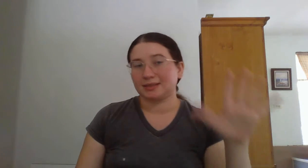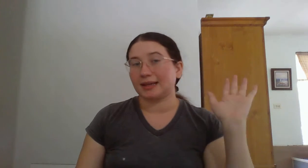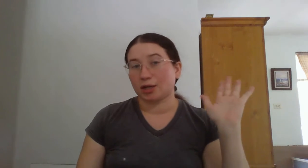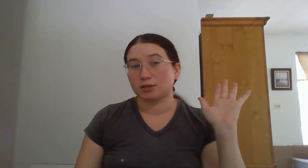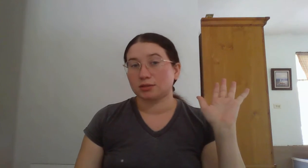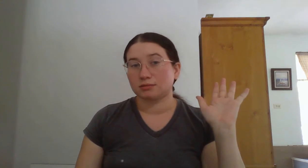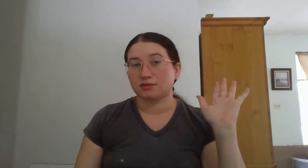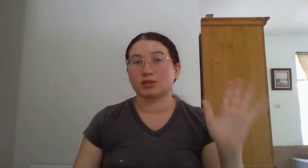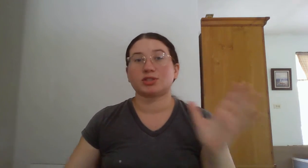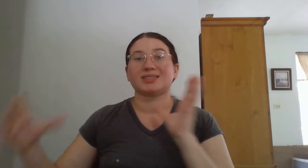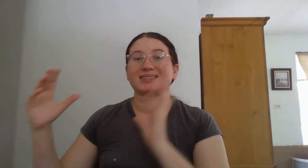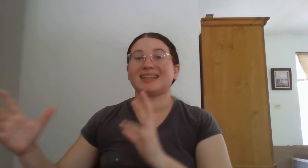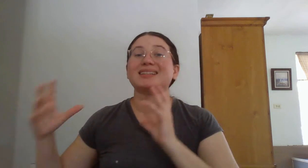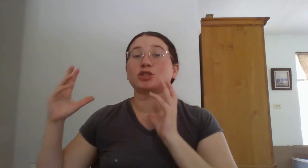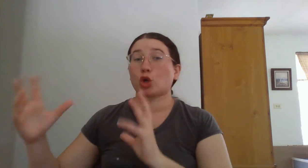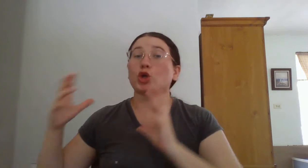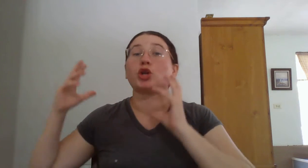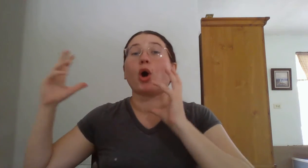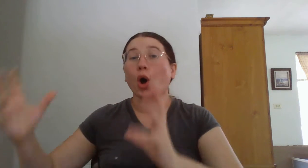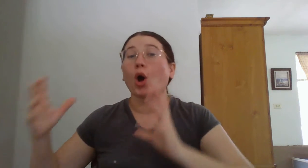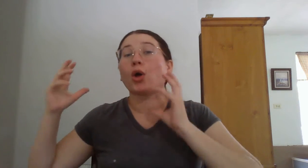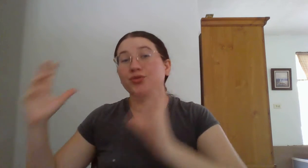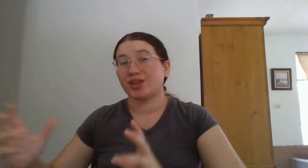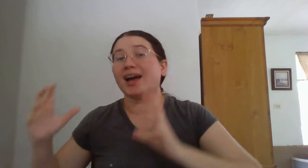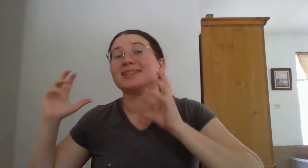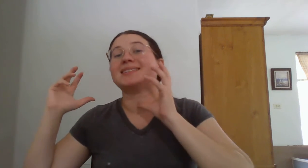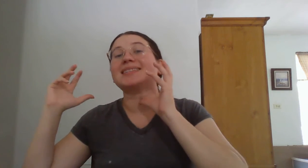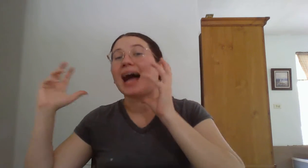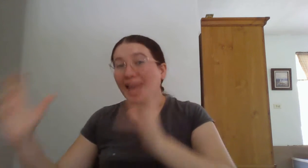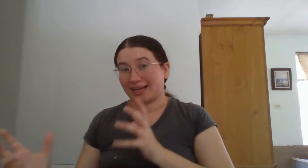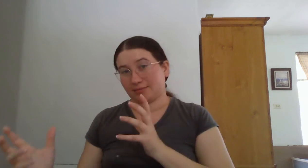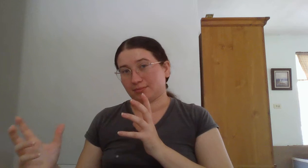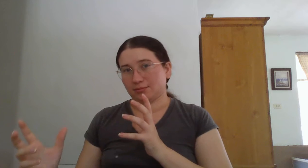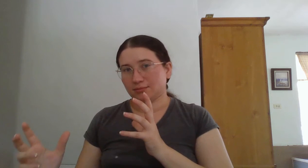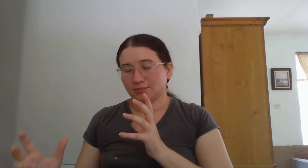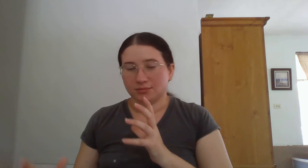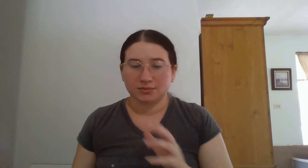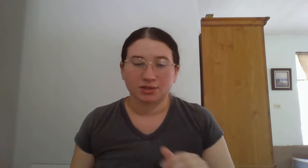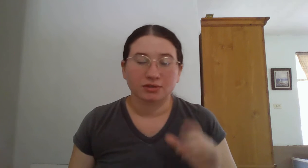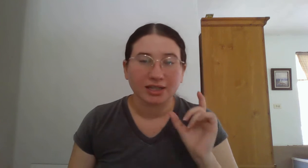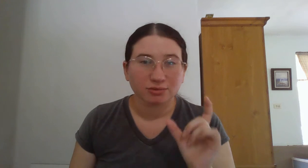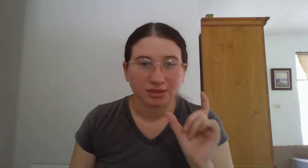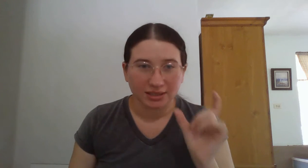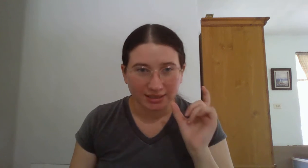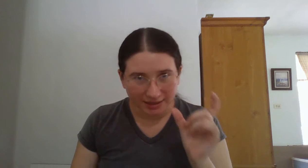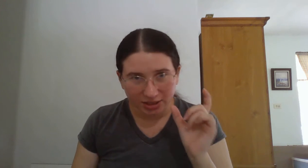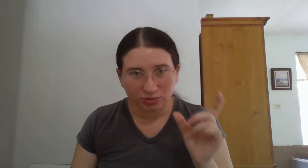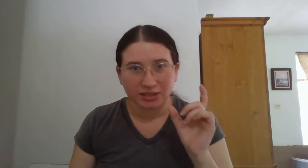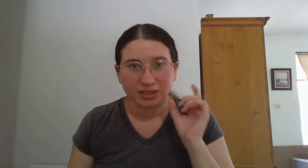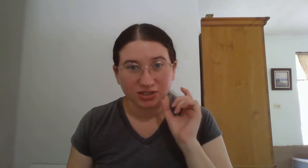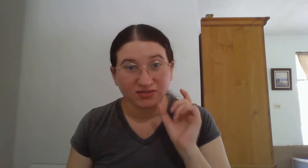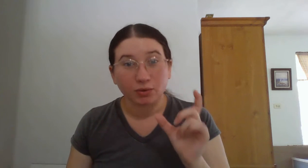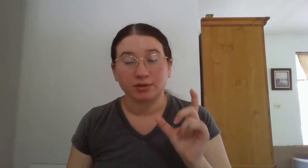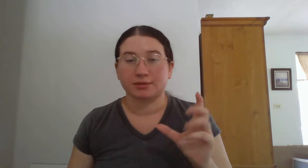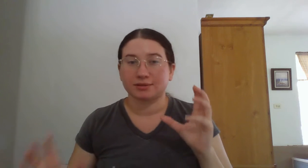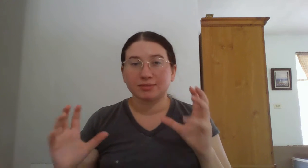leg hurts versus his leg is hurting all the time. So that's what the continually is for. It's